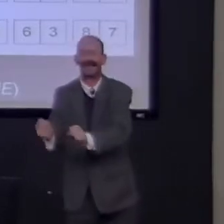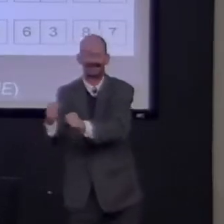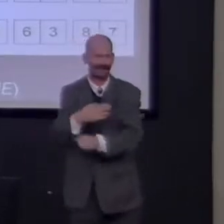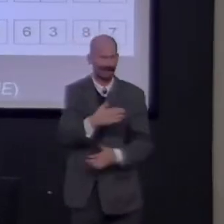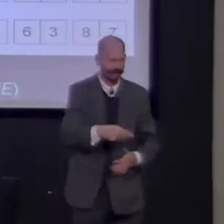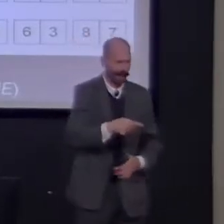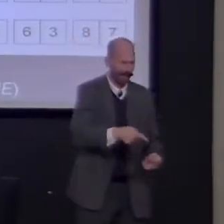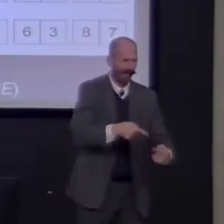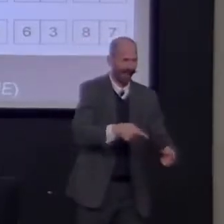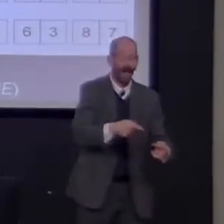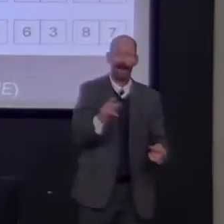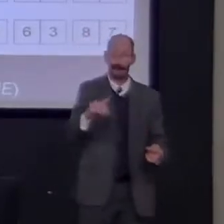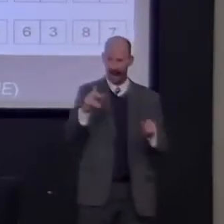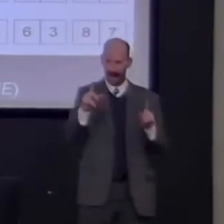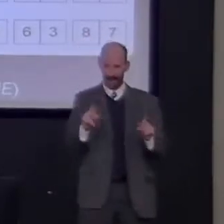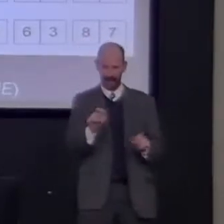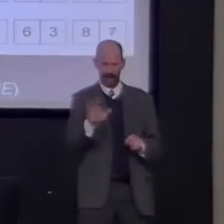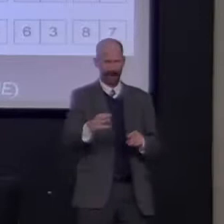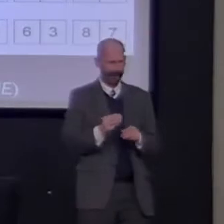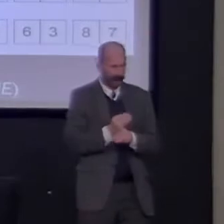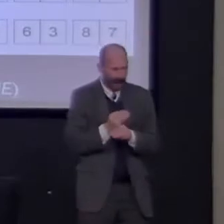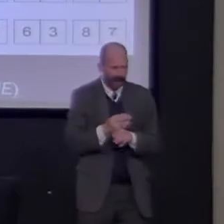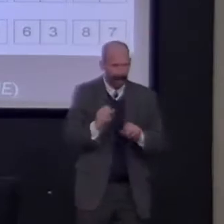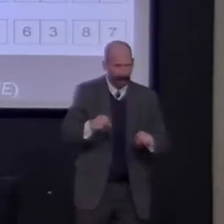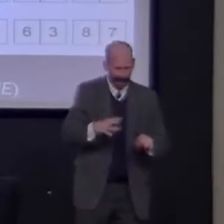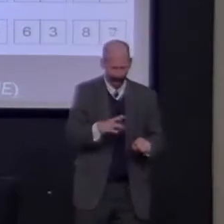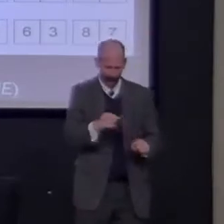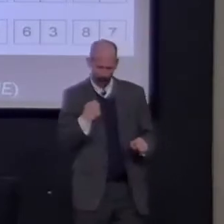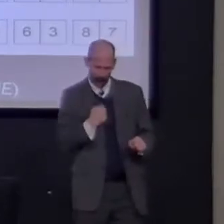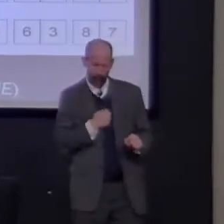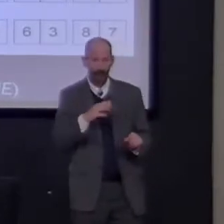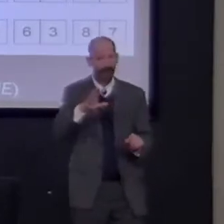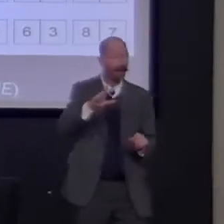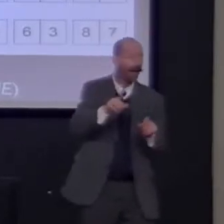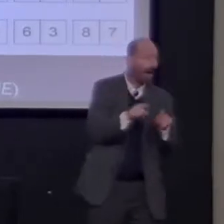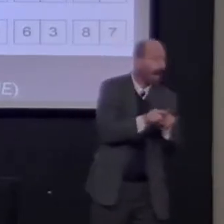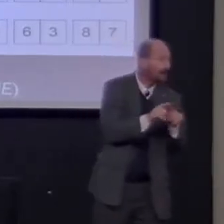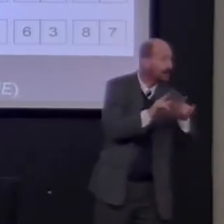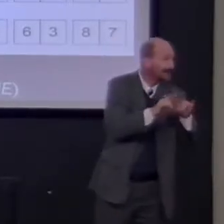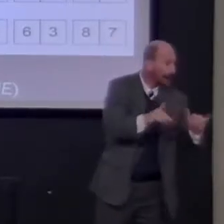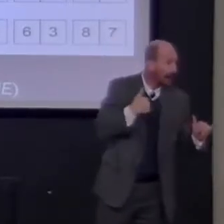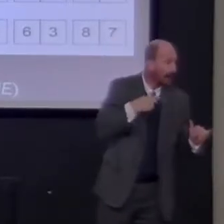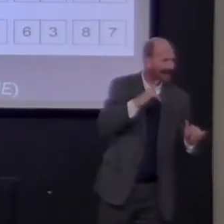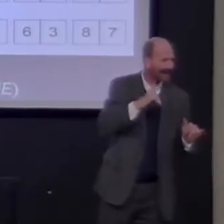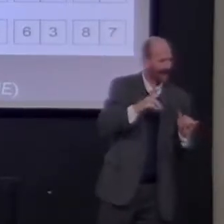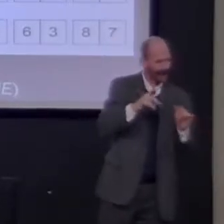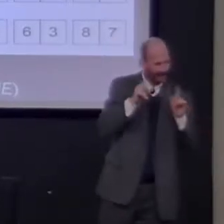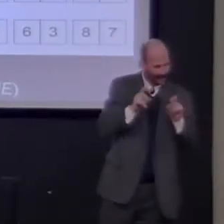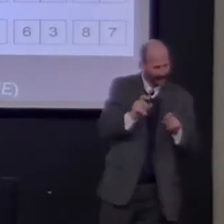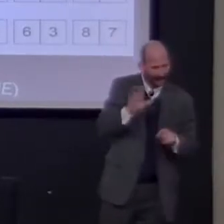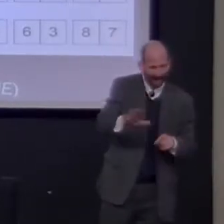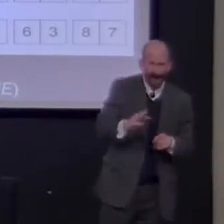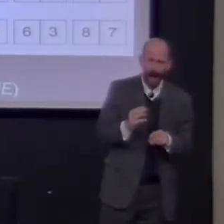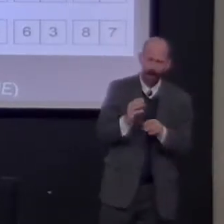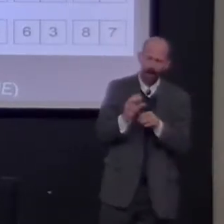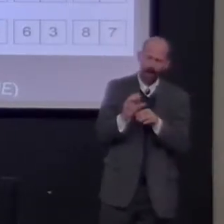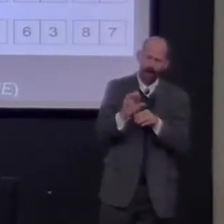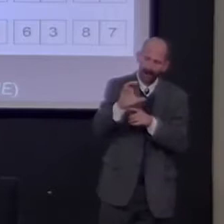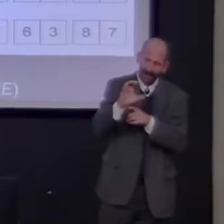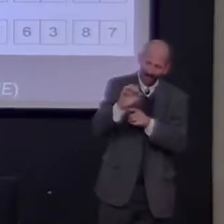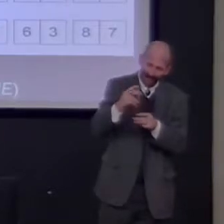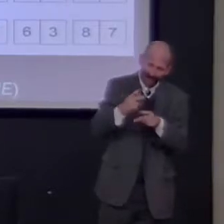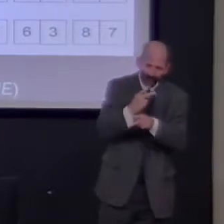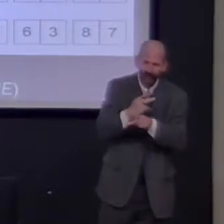of their math ability? And in that context, critically, we also tested their math fluency and math calculation skills